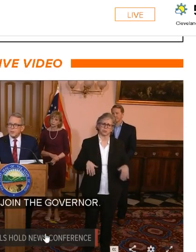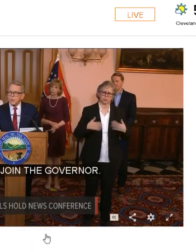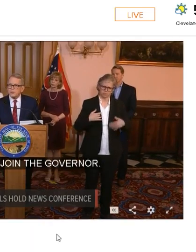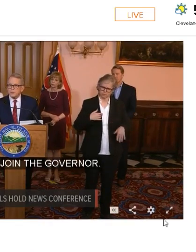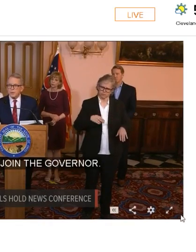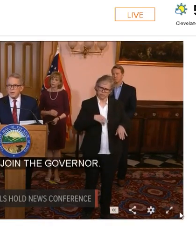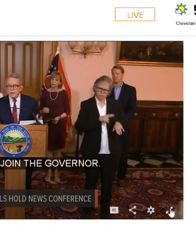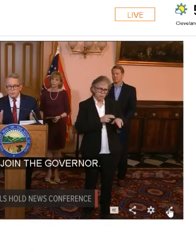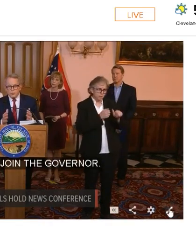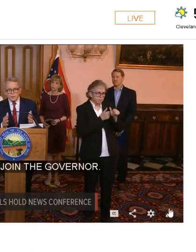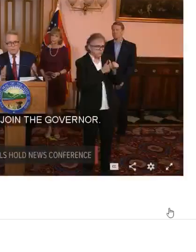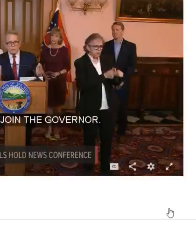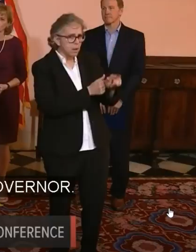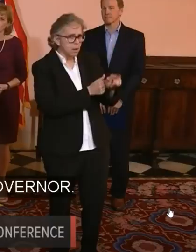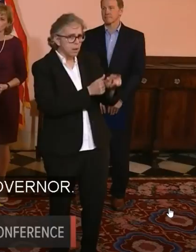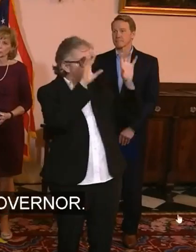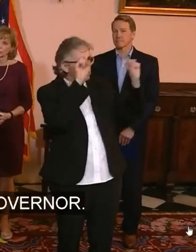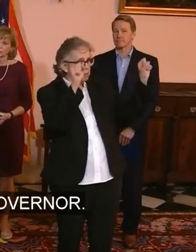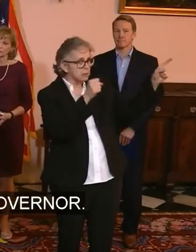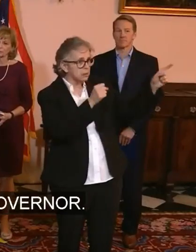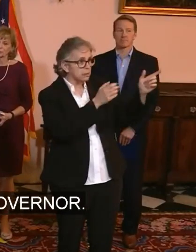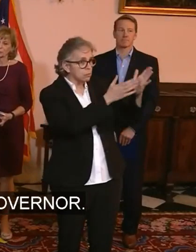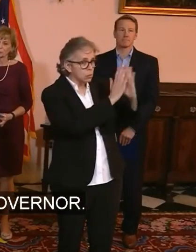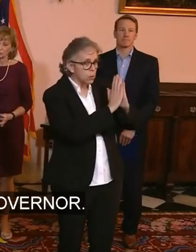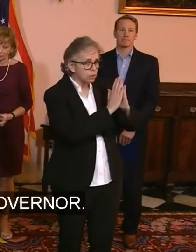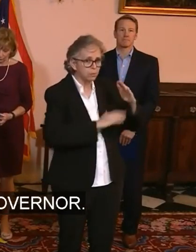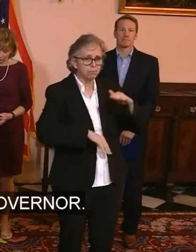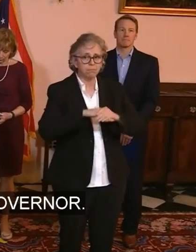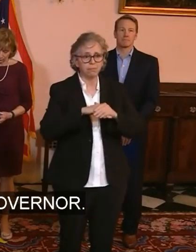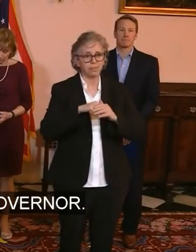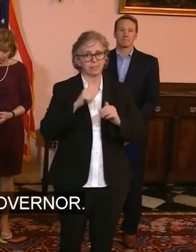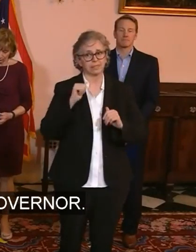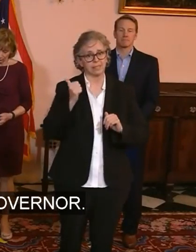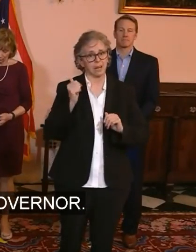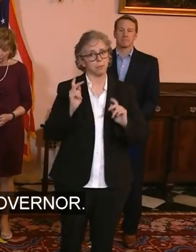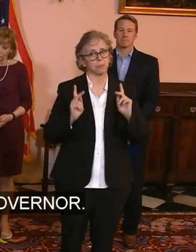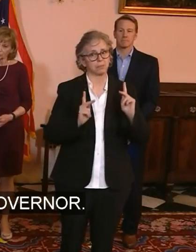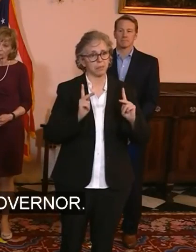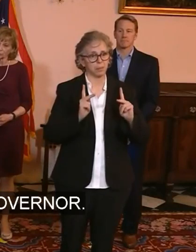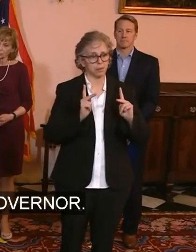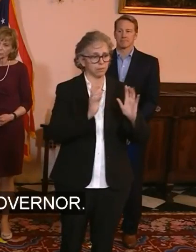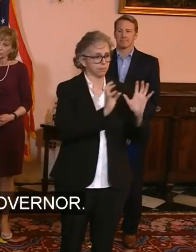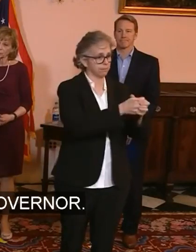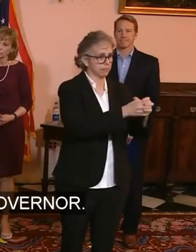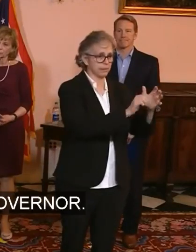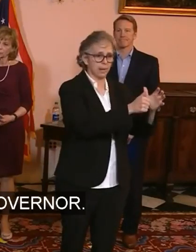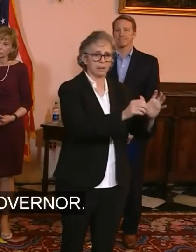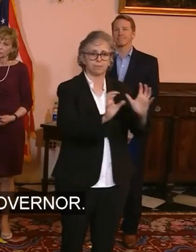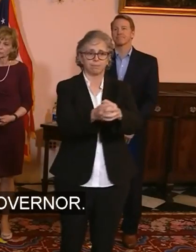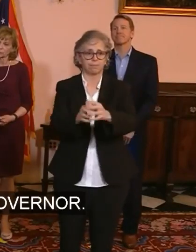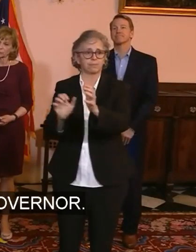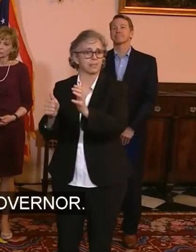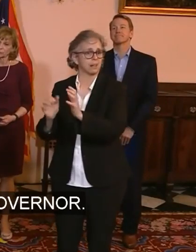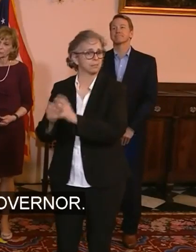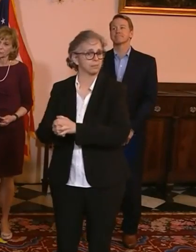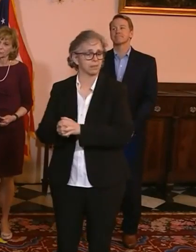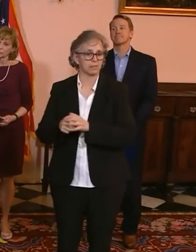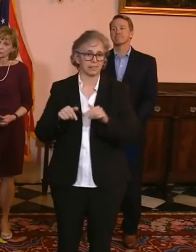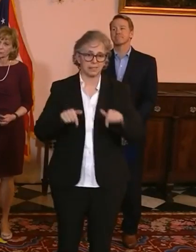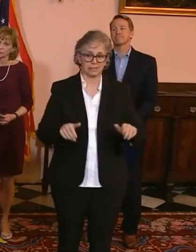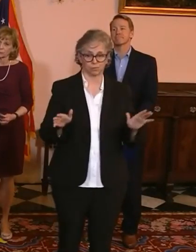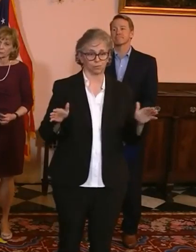president's request that we not have more than 10 people in a room, and so we are in this room in the Capitol